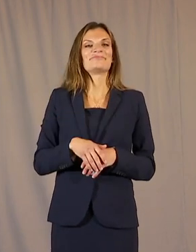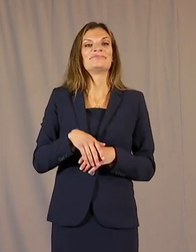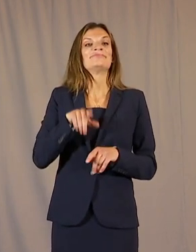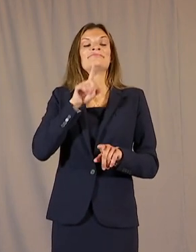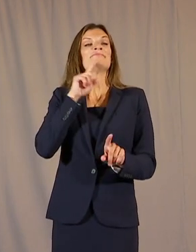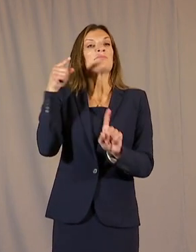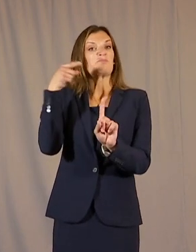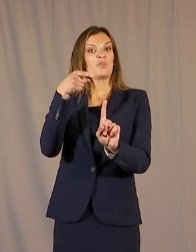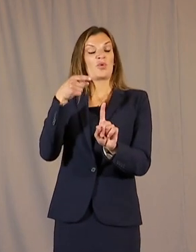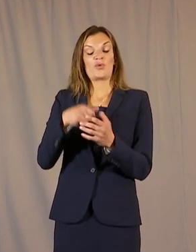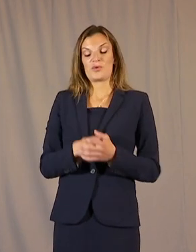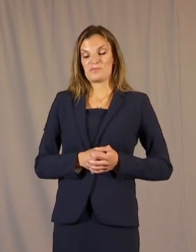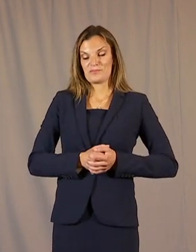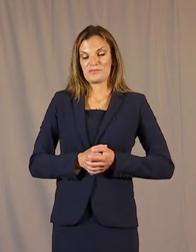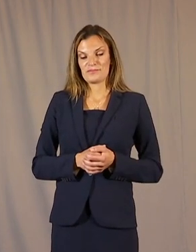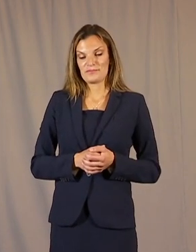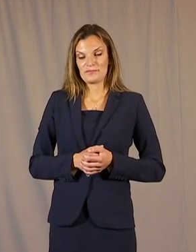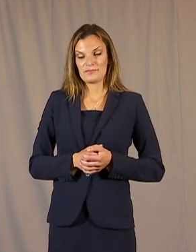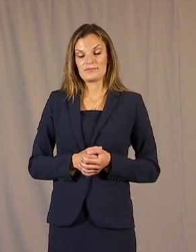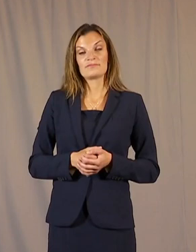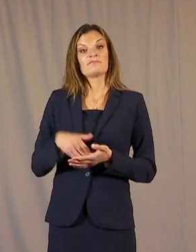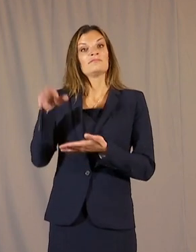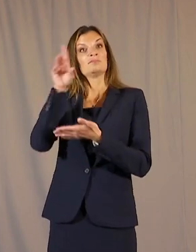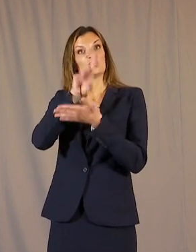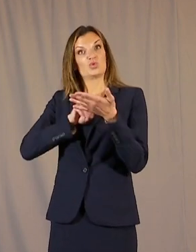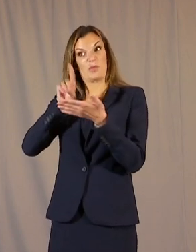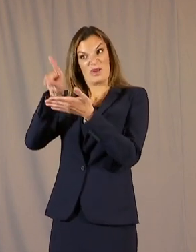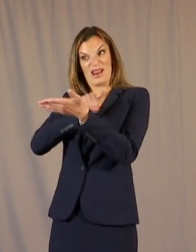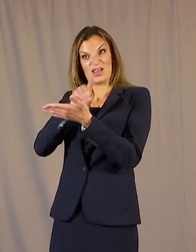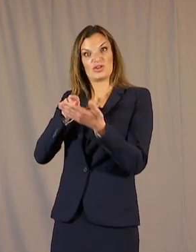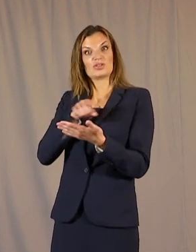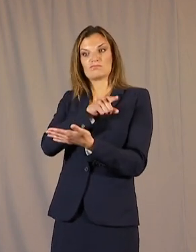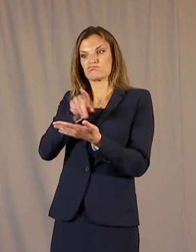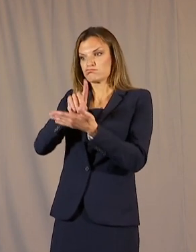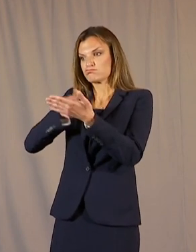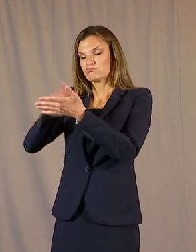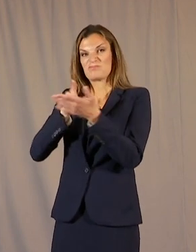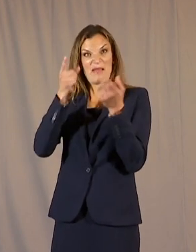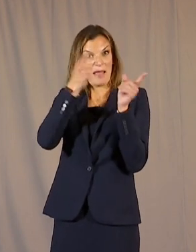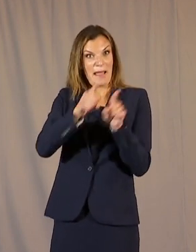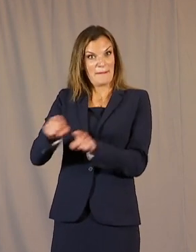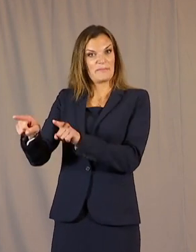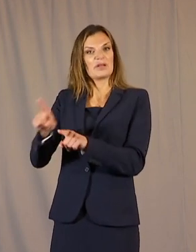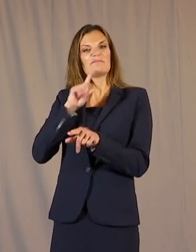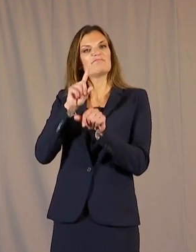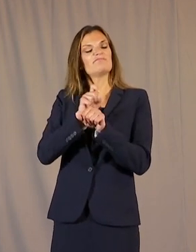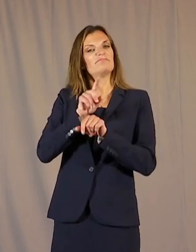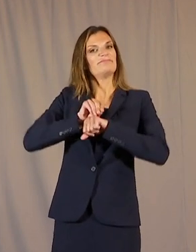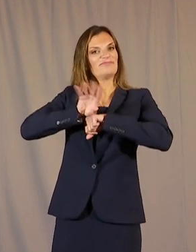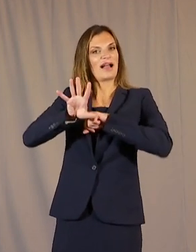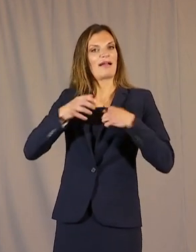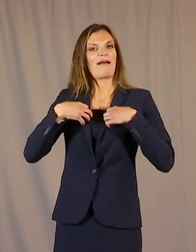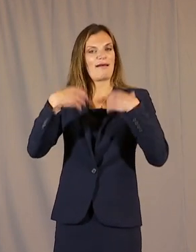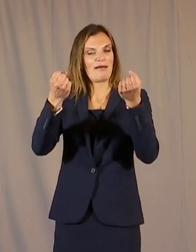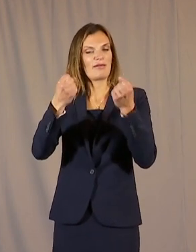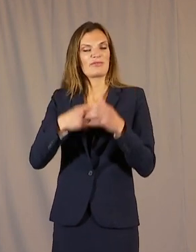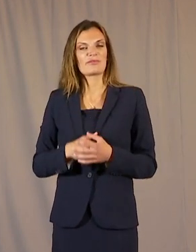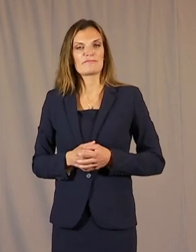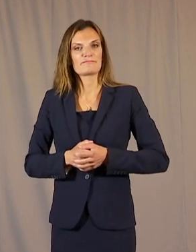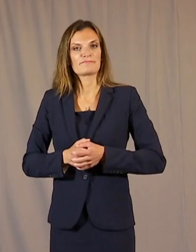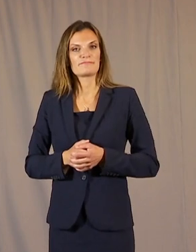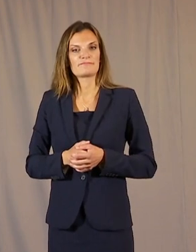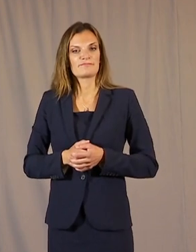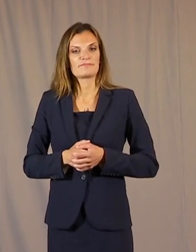is directly impacted by discrimination and systemic racism, Tommy highlighted that it was really